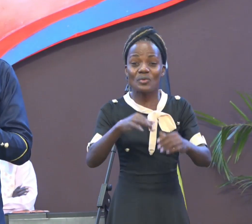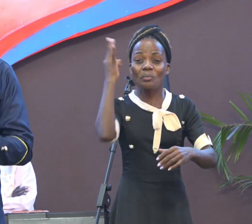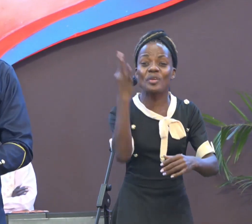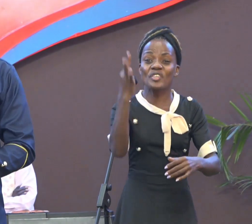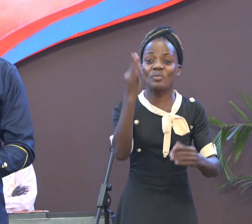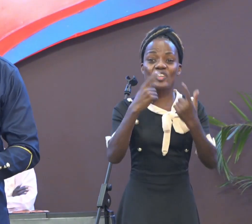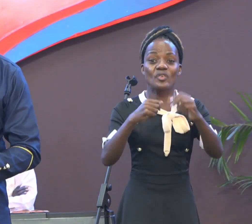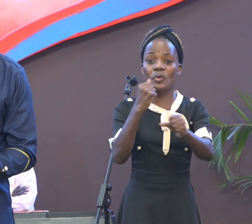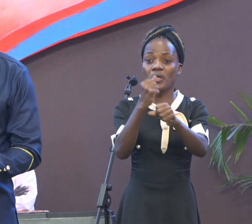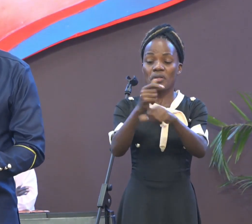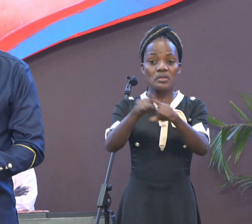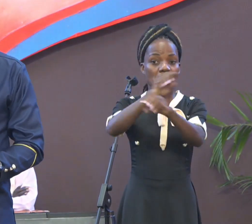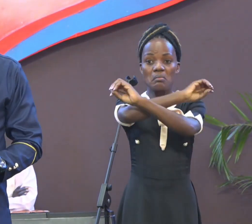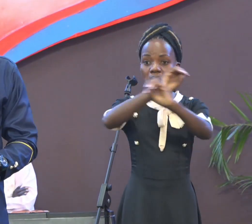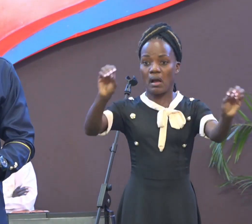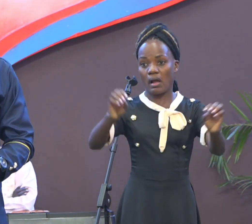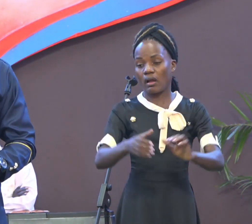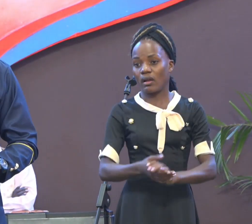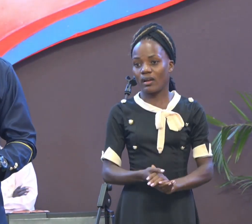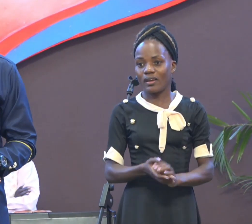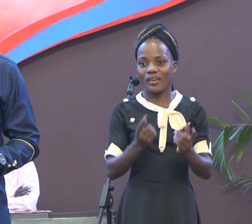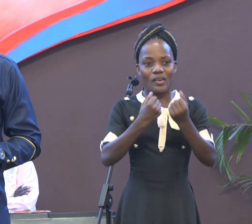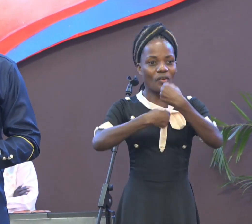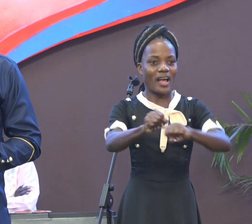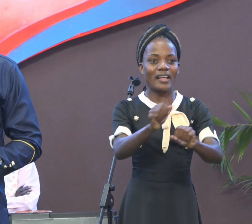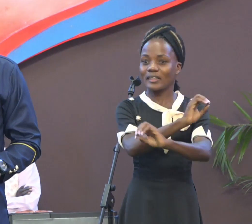of the things we preach, we've never done them.